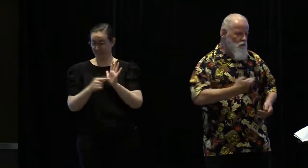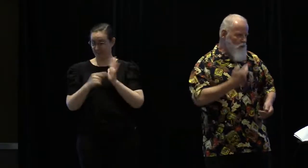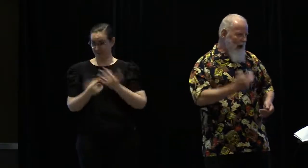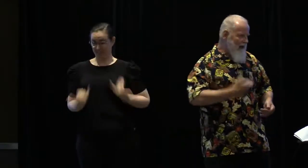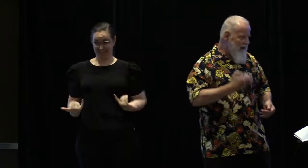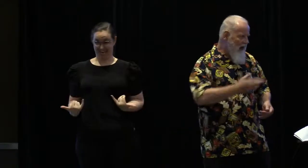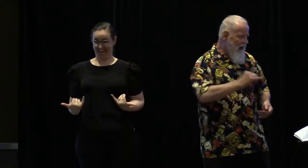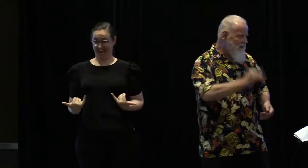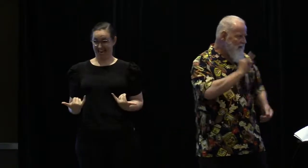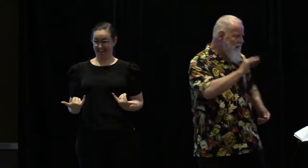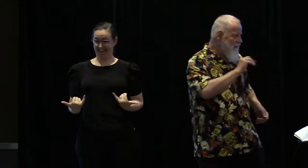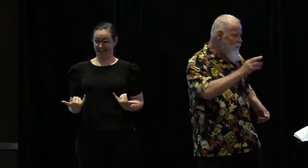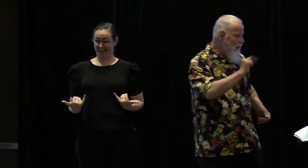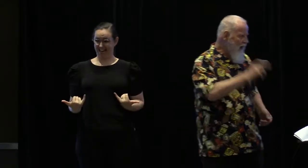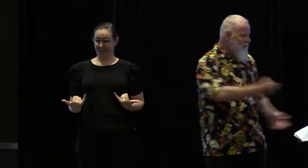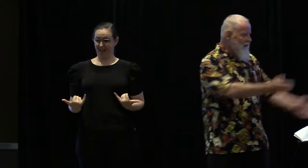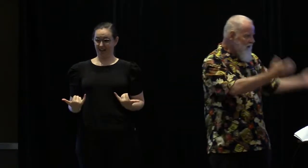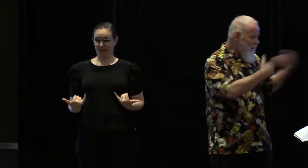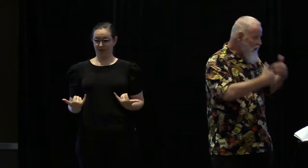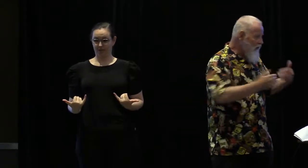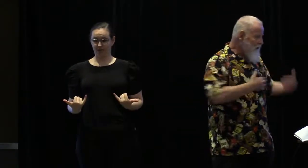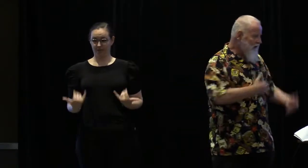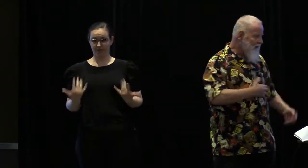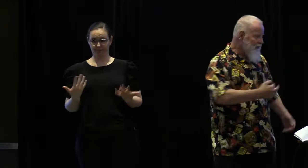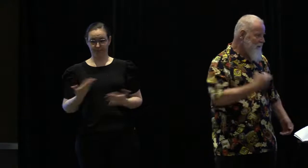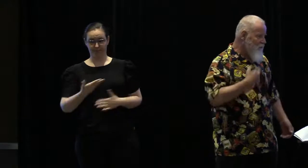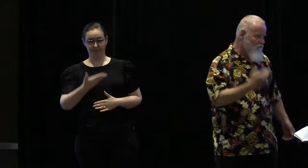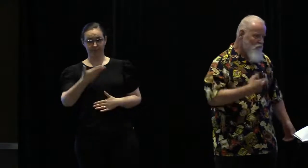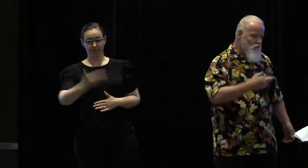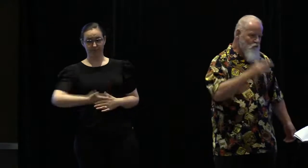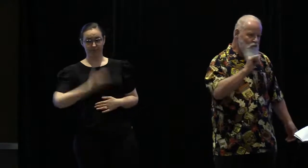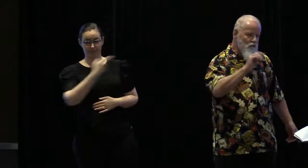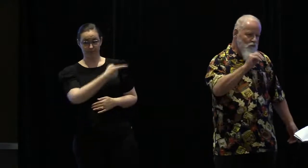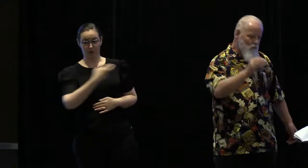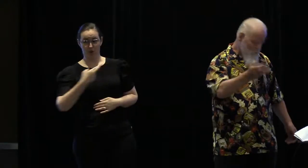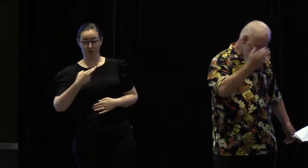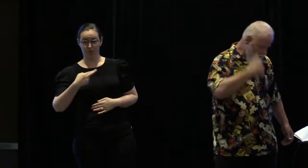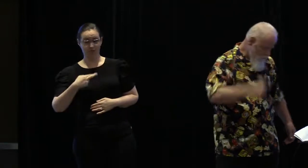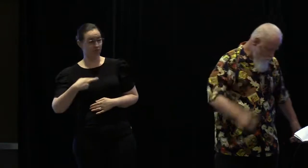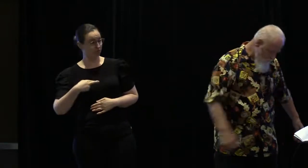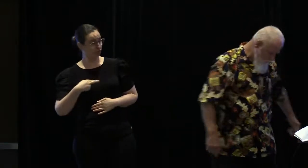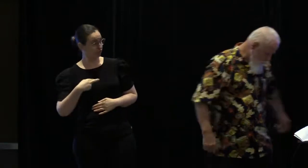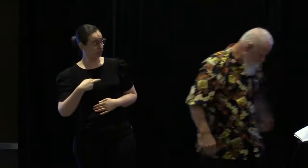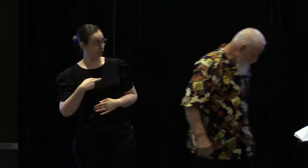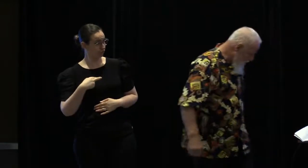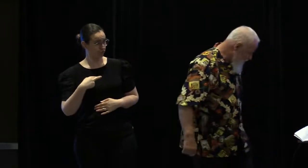benefit. So things that we can do now is ask Riki actually to come to the front,